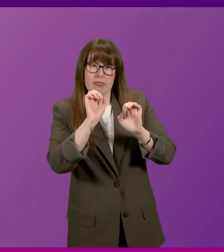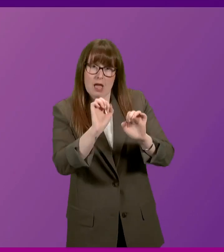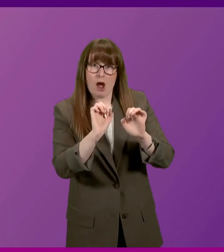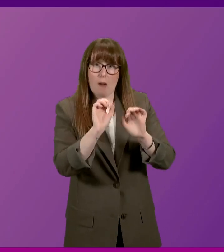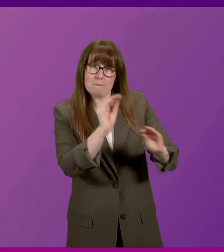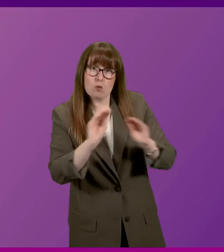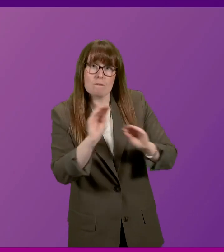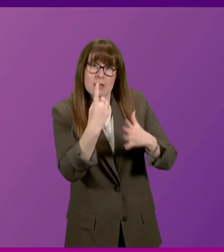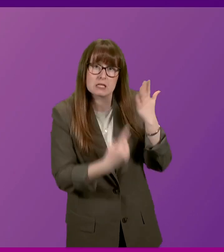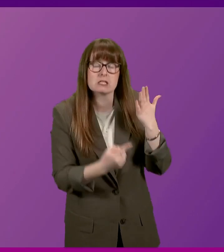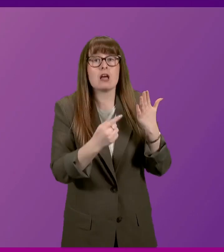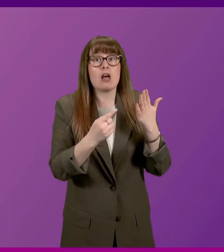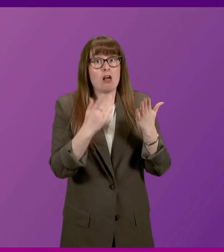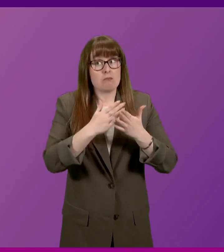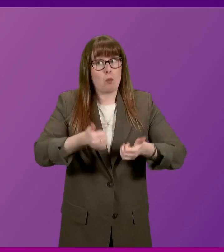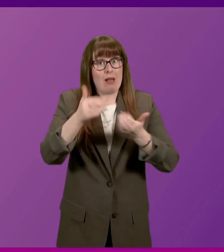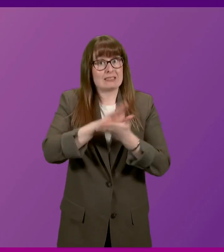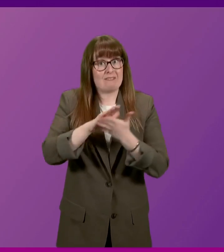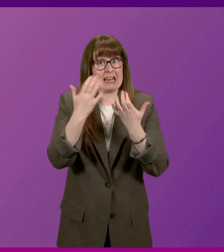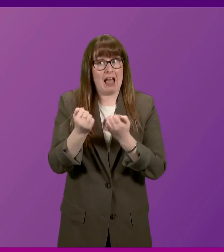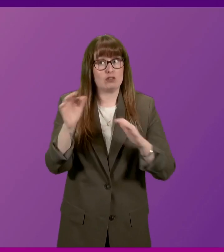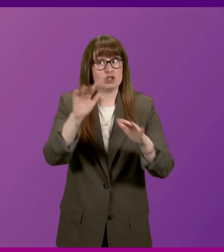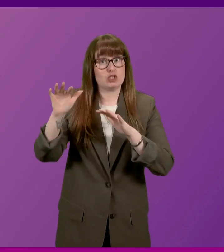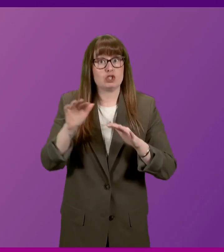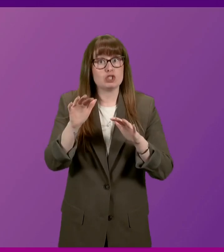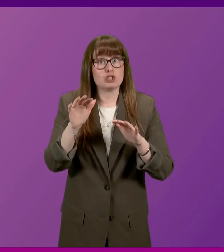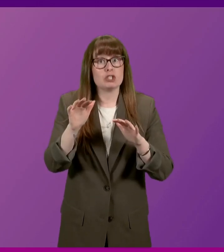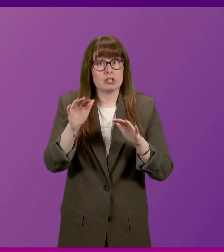really well defined, I think, in our Act.